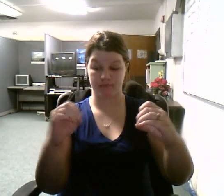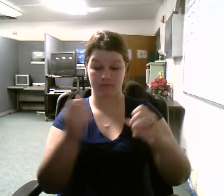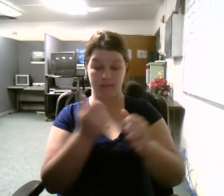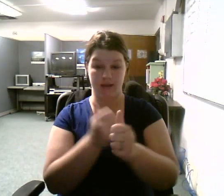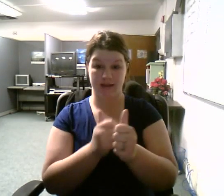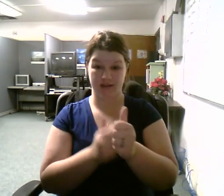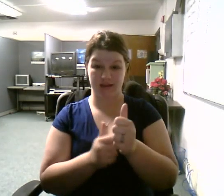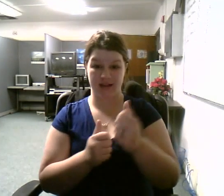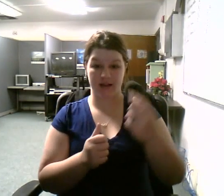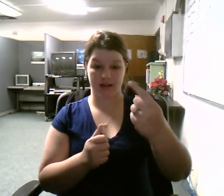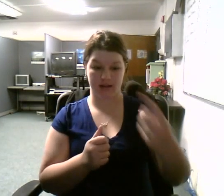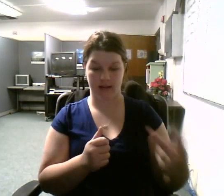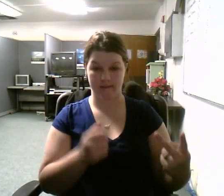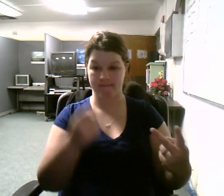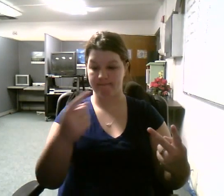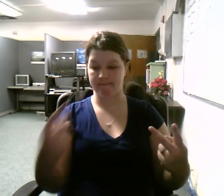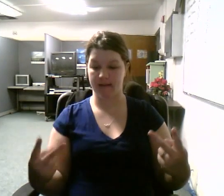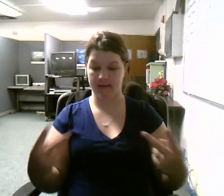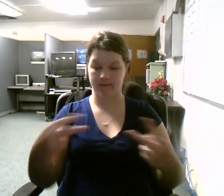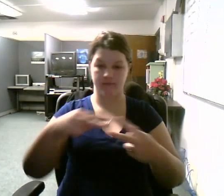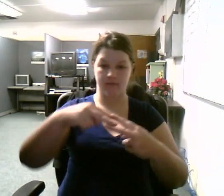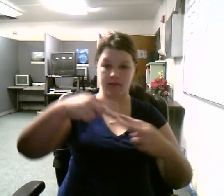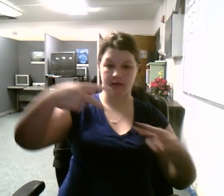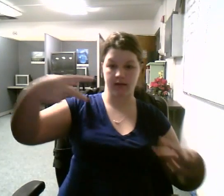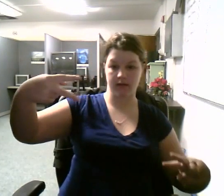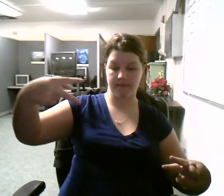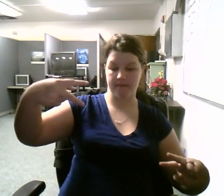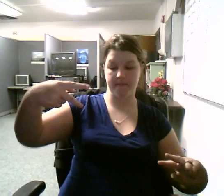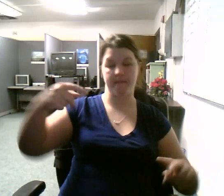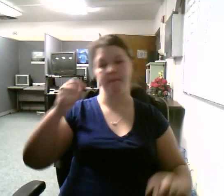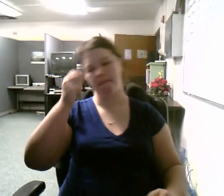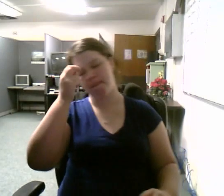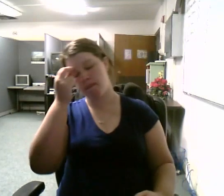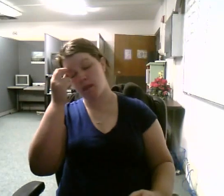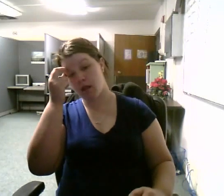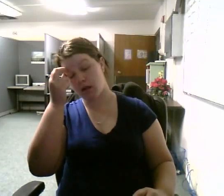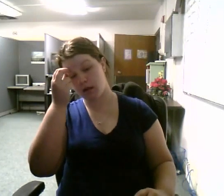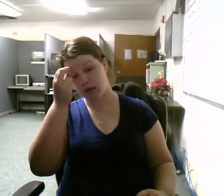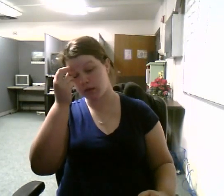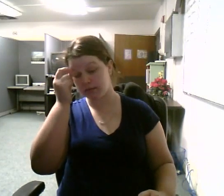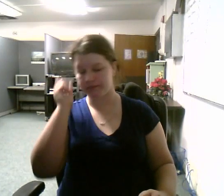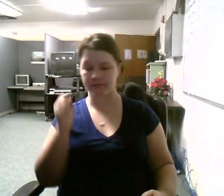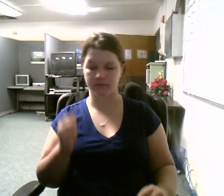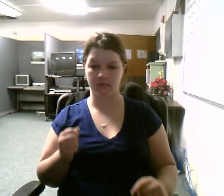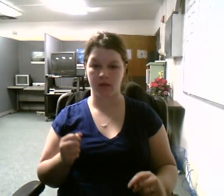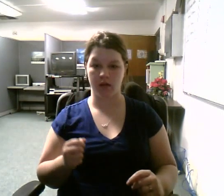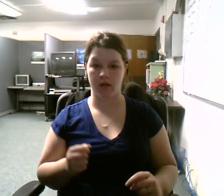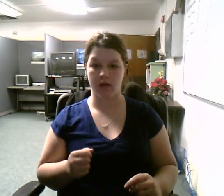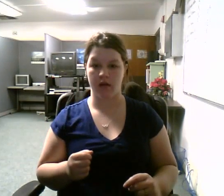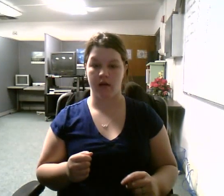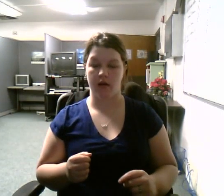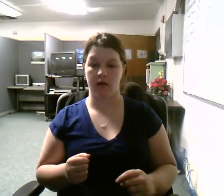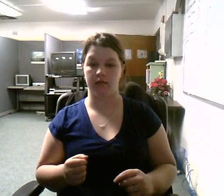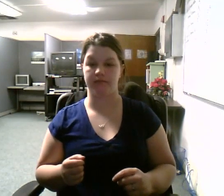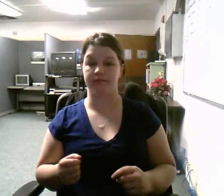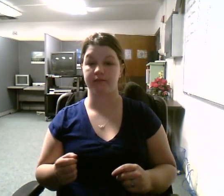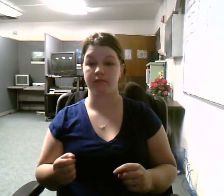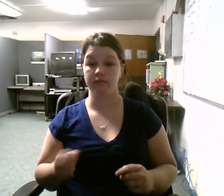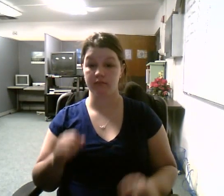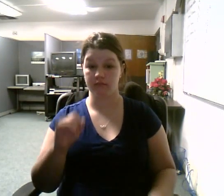And then we start all over and we go to anaphase, we go to interphase. where you have that resting phase until it starts all